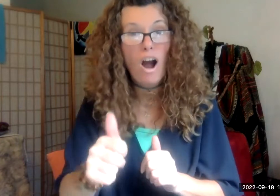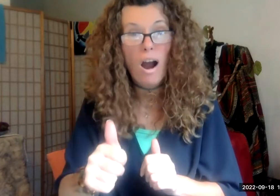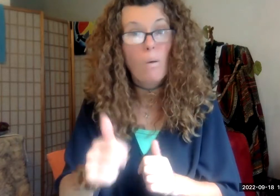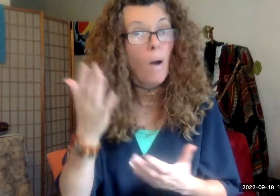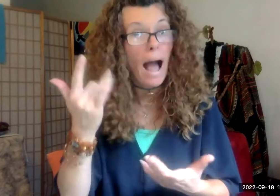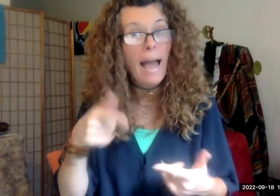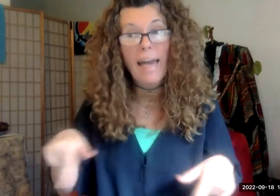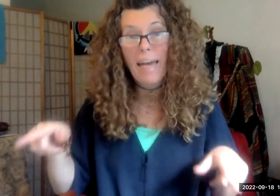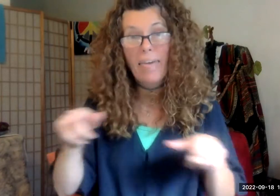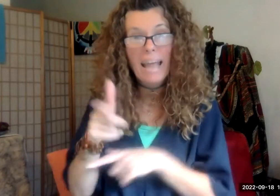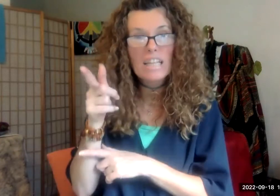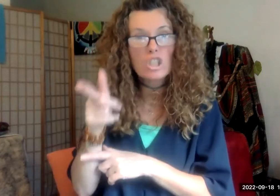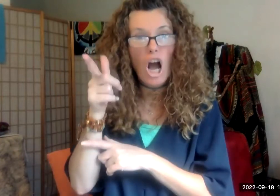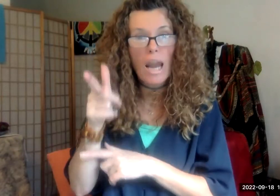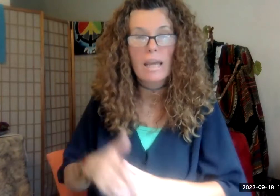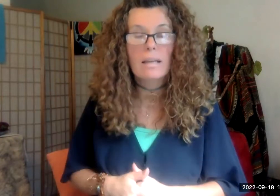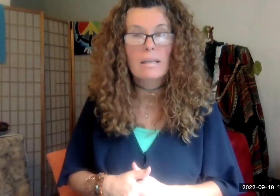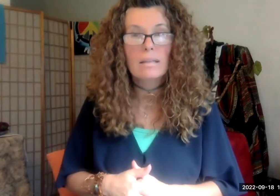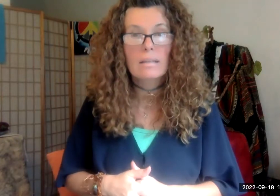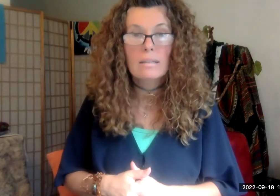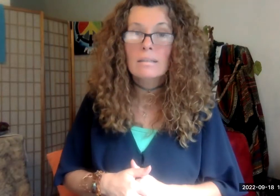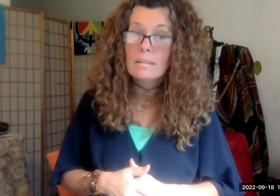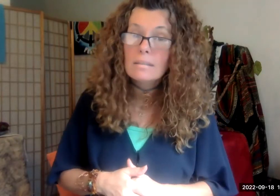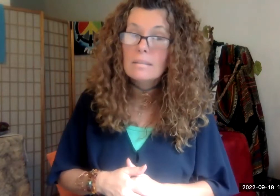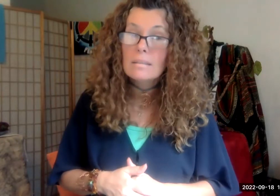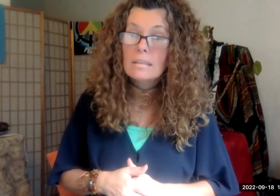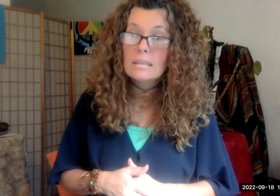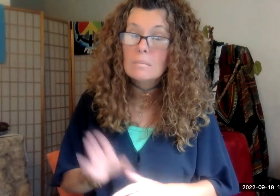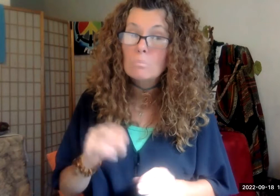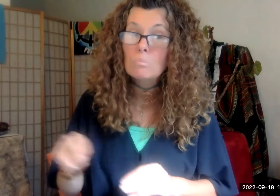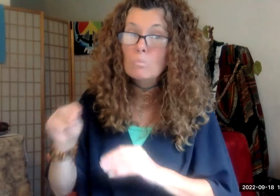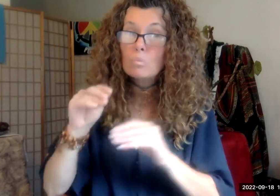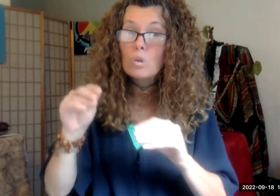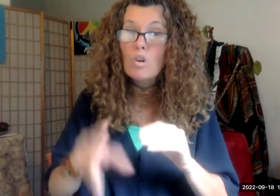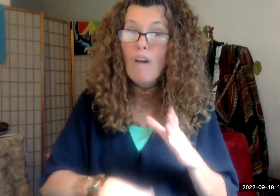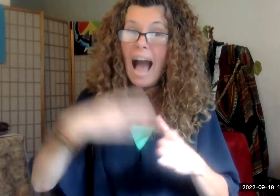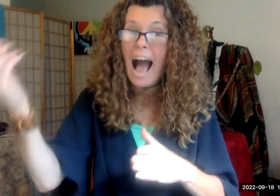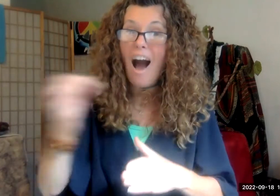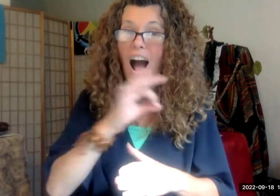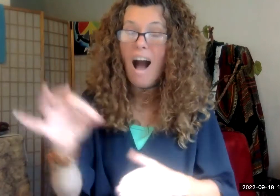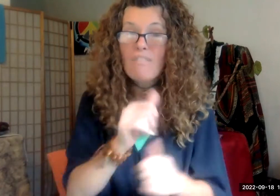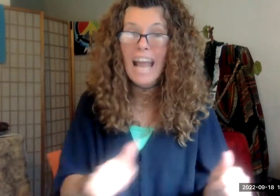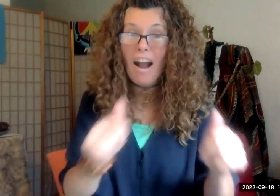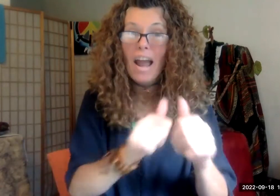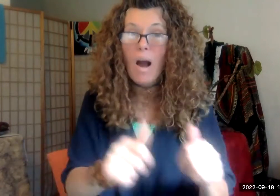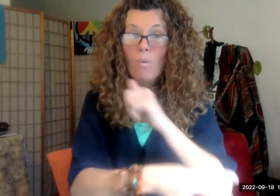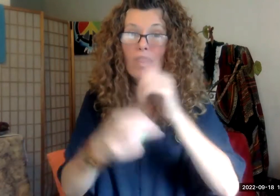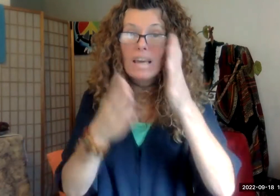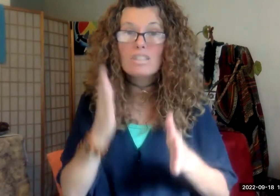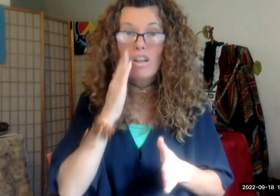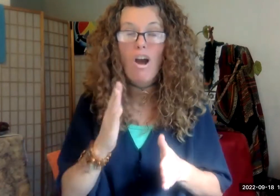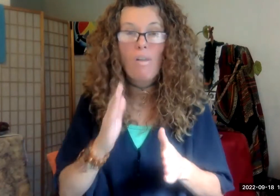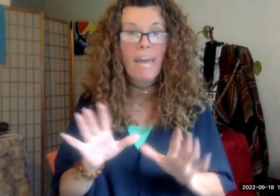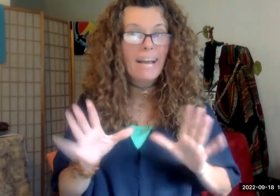shot. And so strategic relocation out of an area where thieves know they can operate